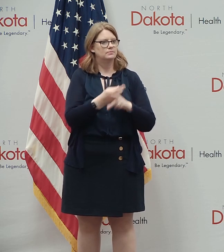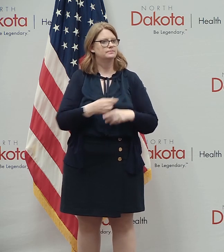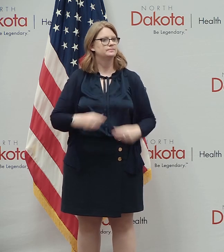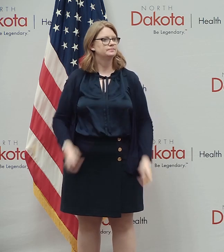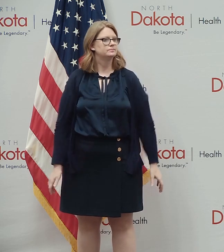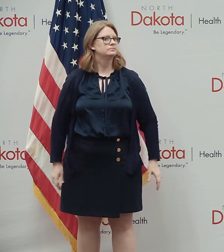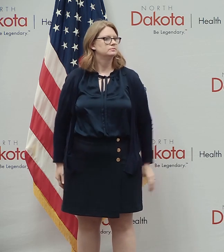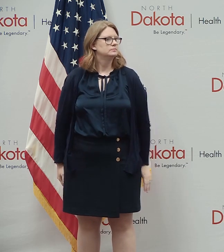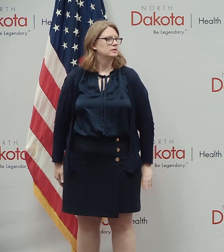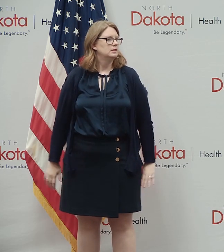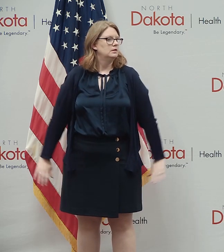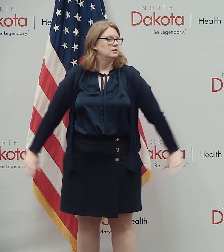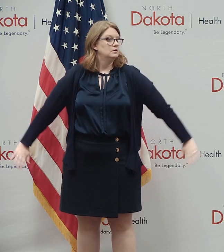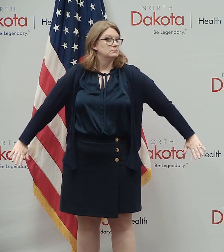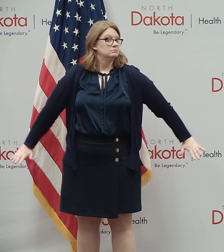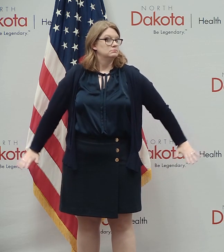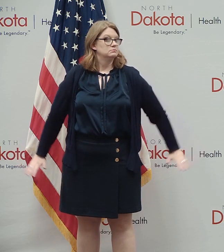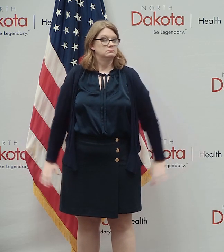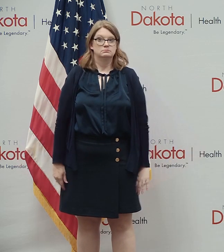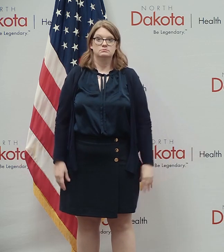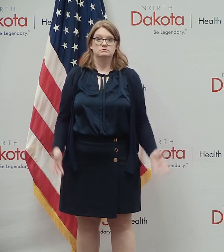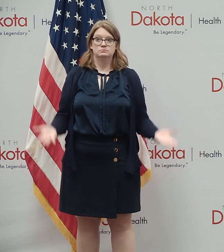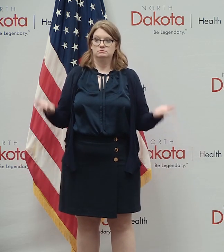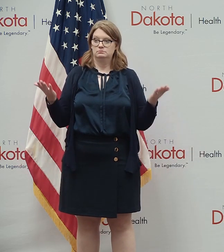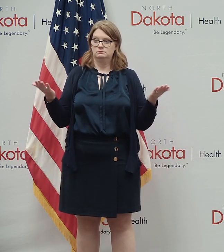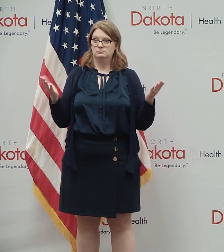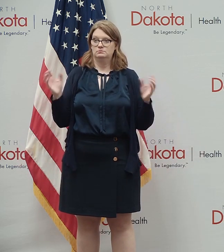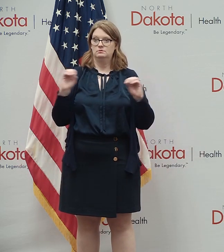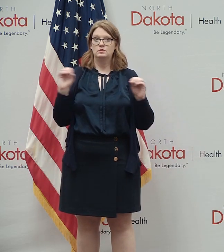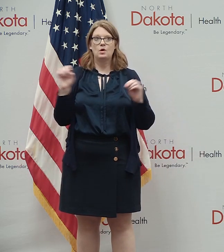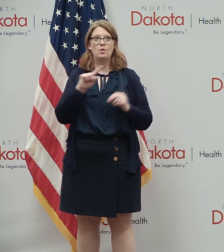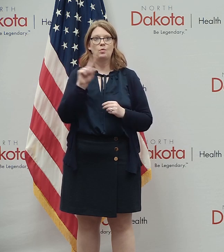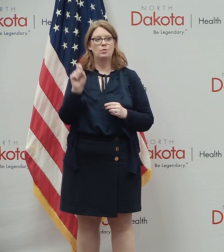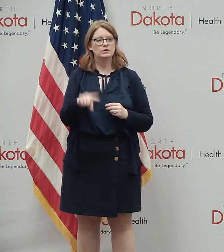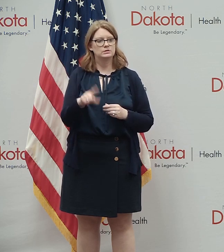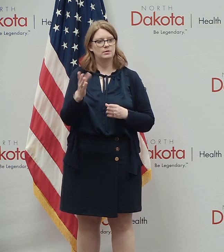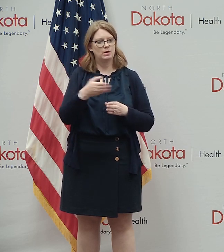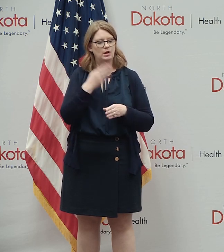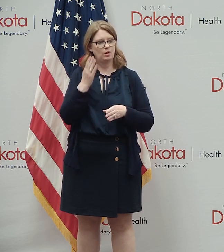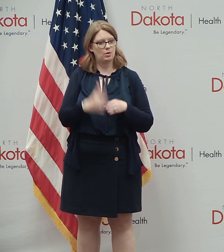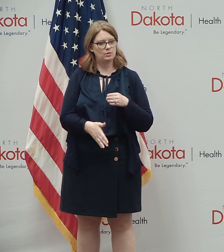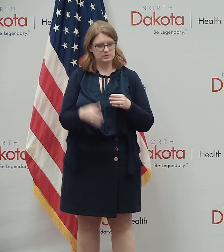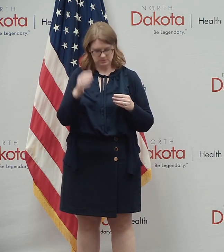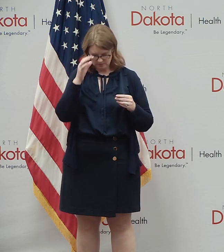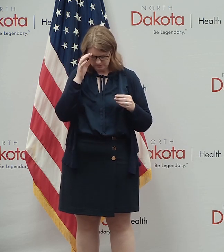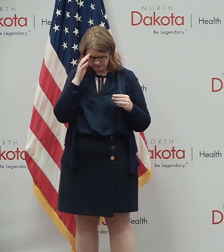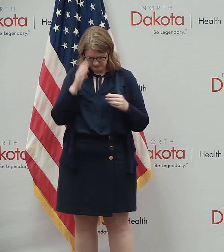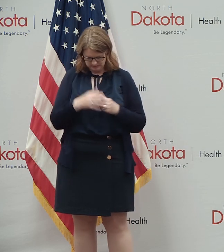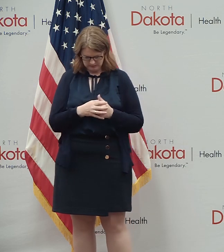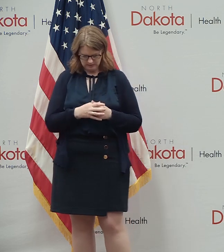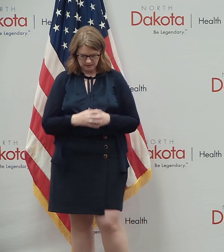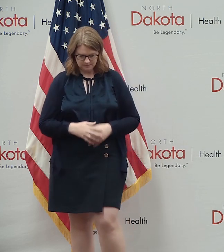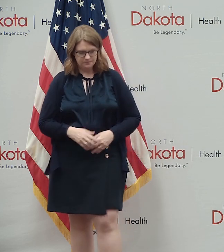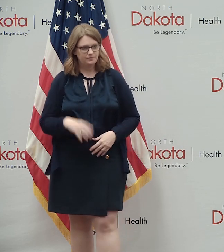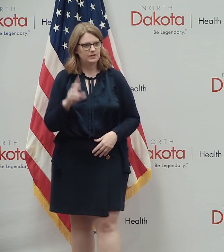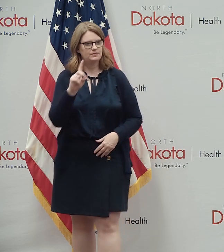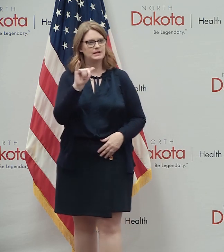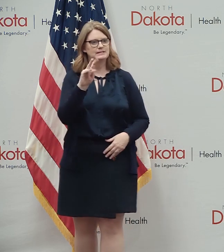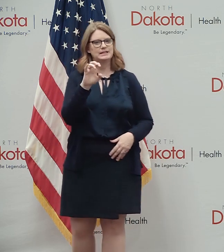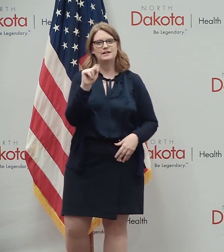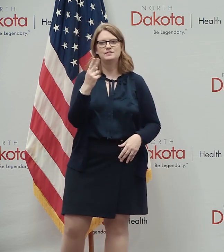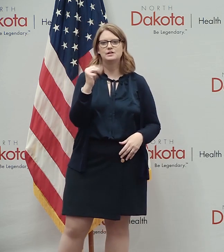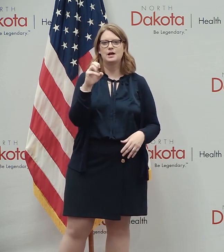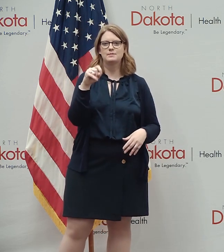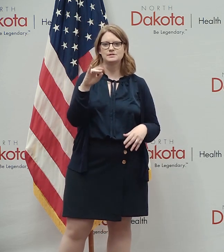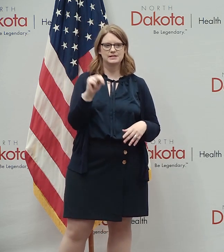Okay. I don't see any other questions coming up. I do want to close with on a lighter note for Dave Thompson. We talk a